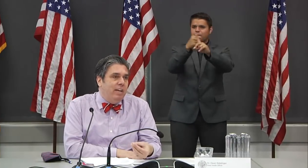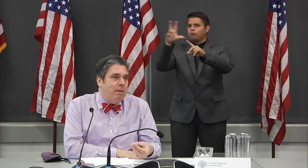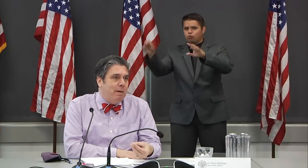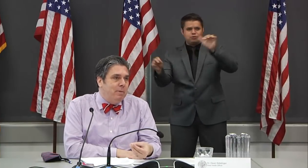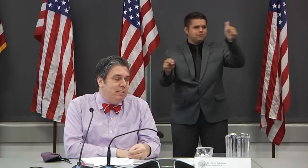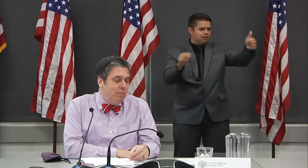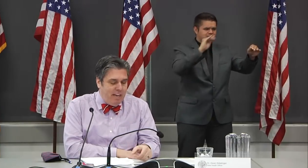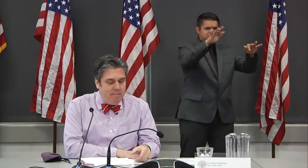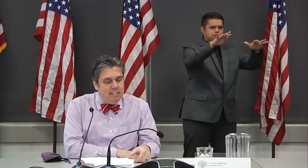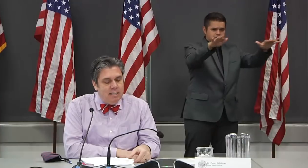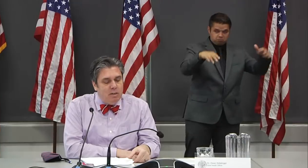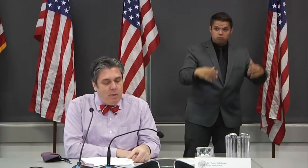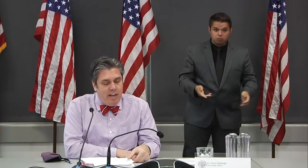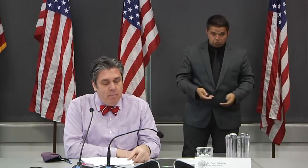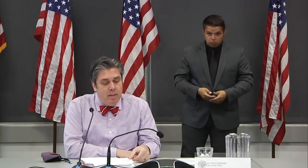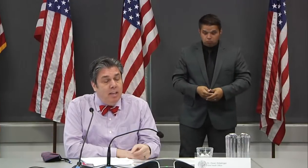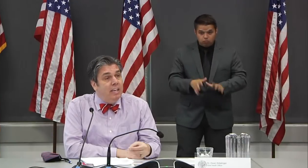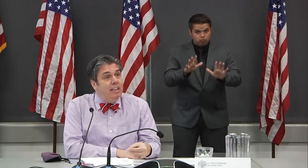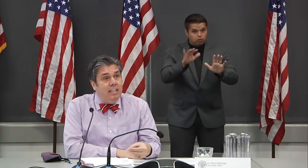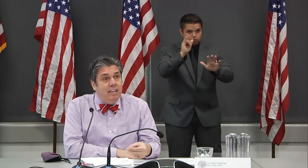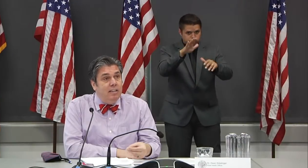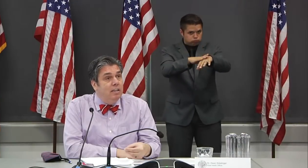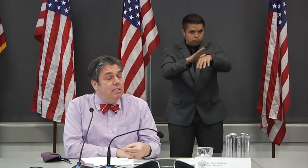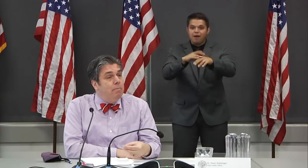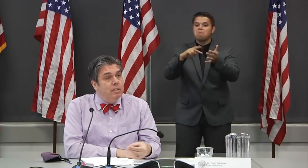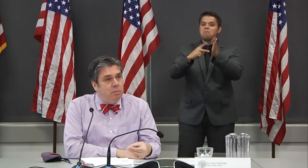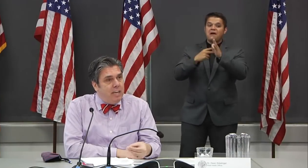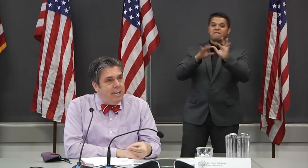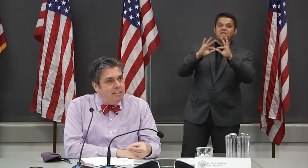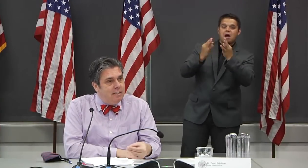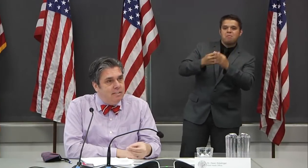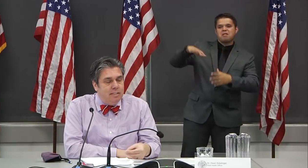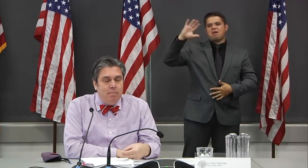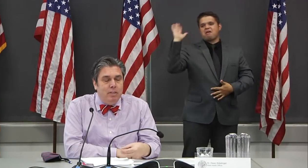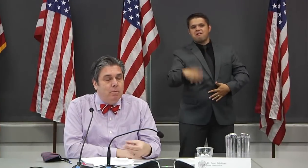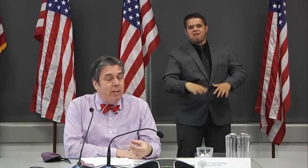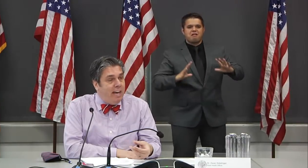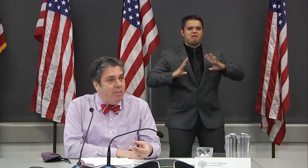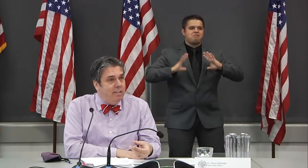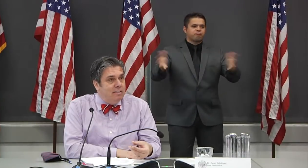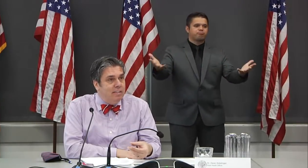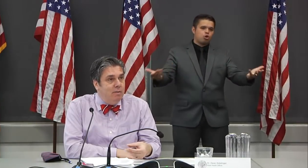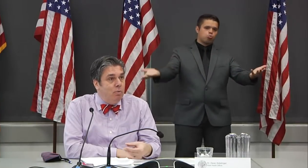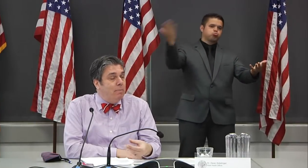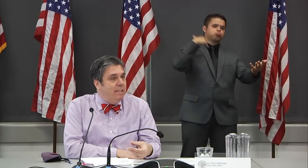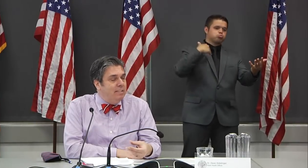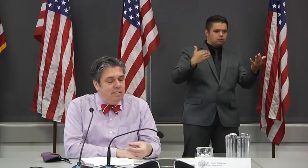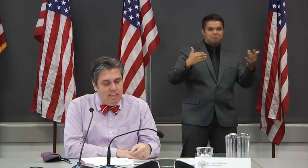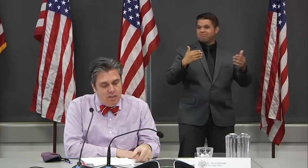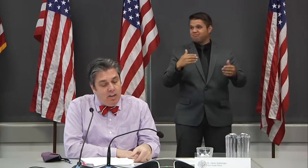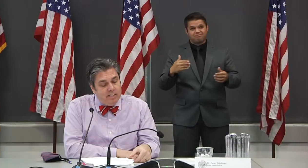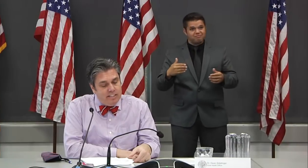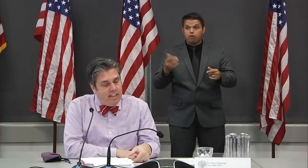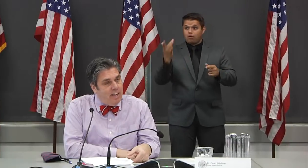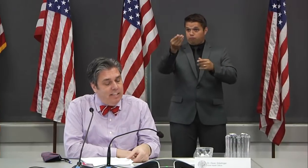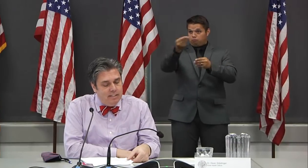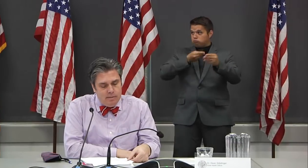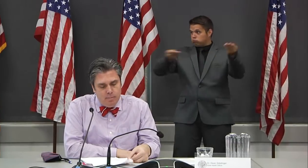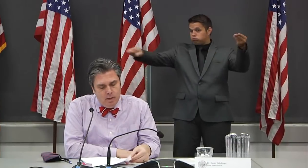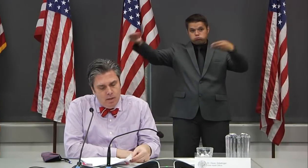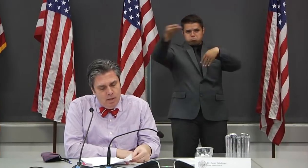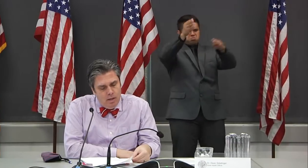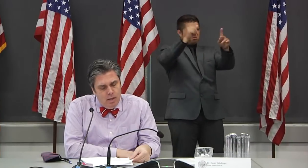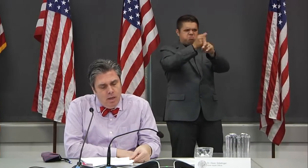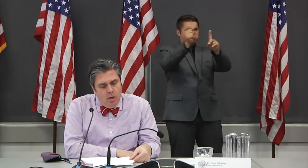these are family members that we haven't seen in a while, can lead to multiple cases in multiple gatherings, in workplaces, and across state